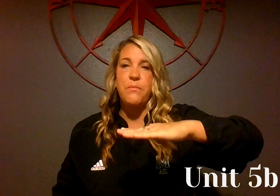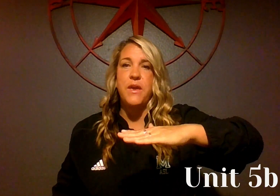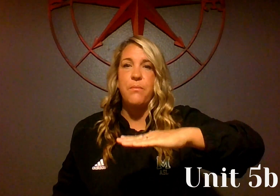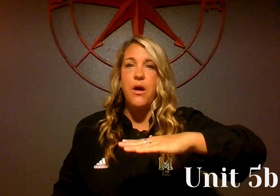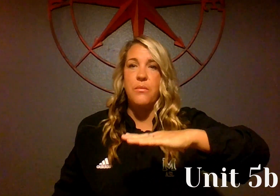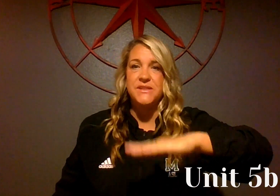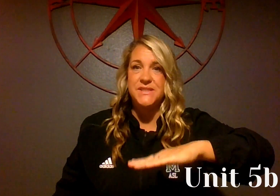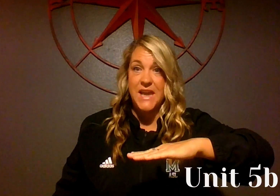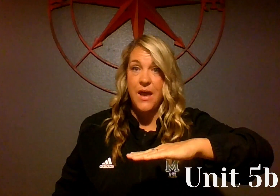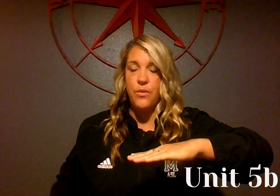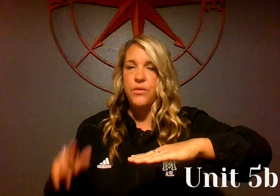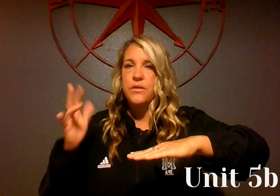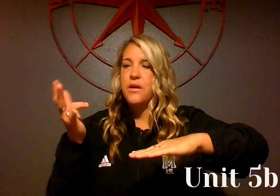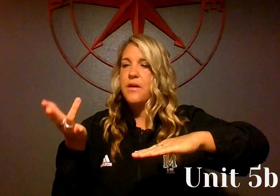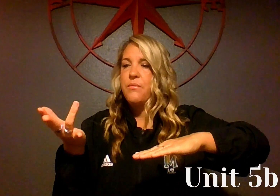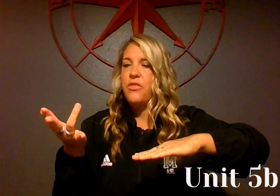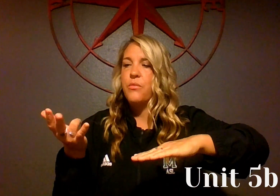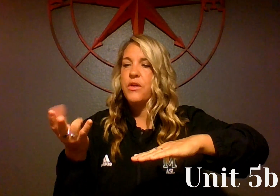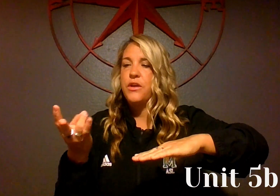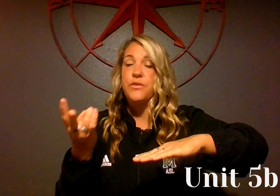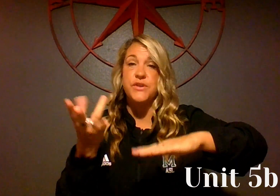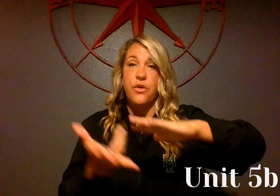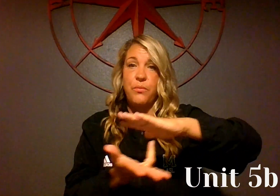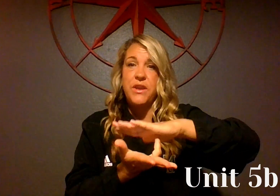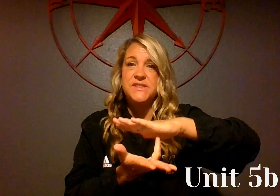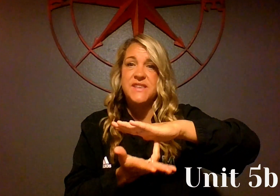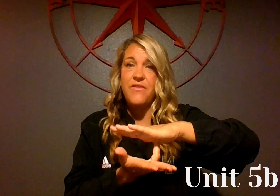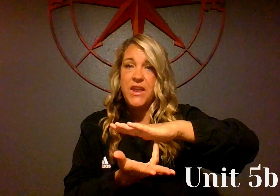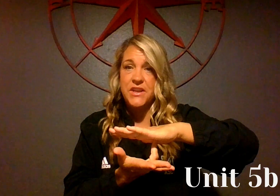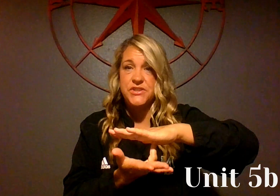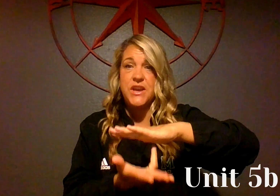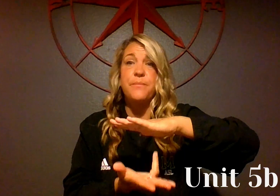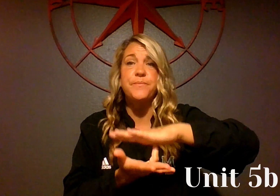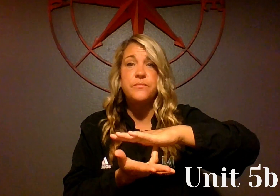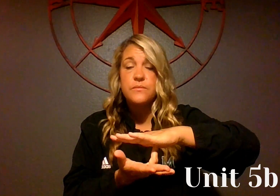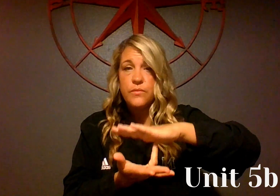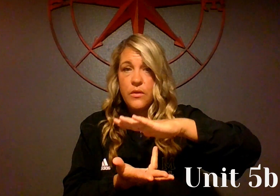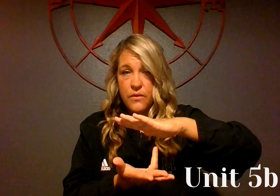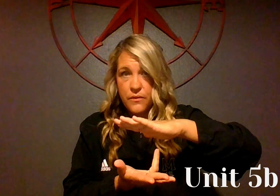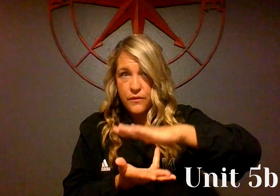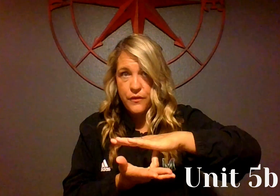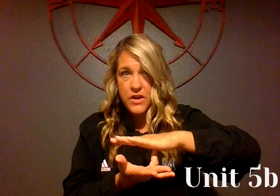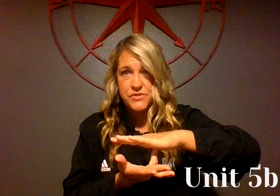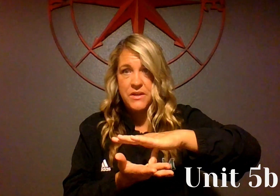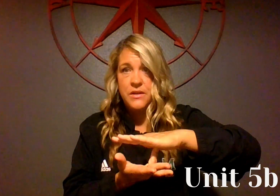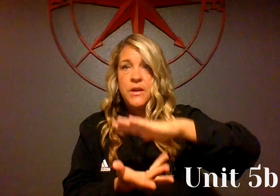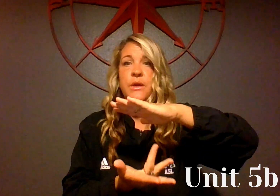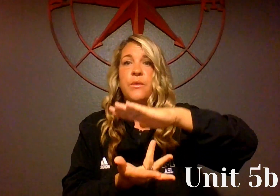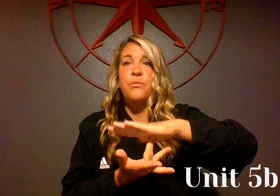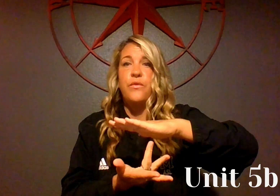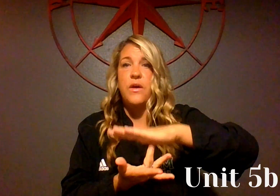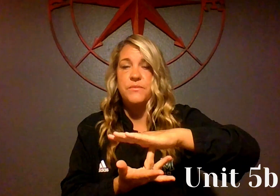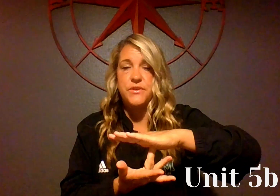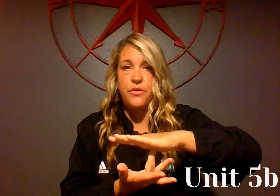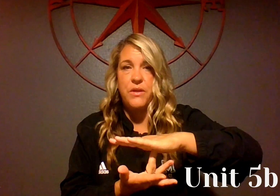B, palm is down. And then we're going to use our open 7 hand shape. For freshmen, move up to the open